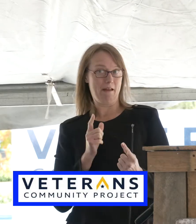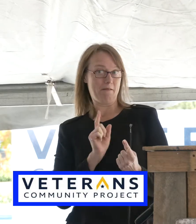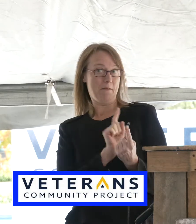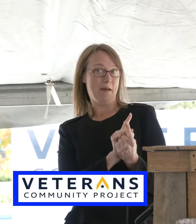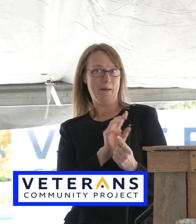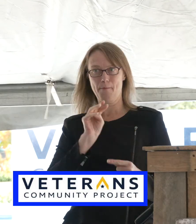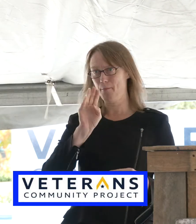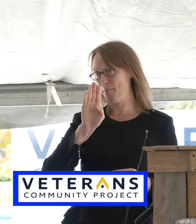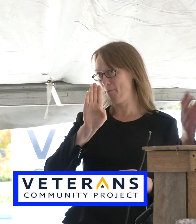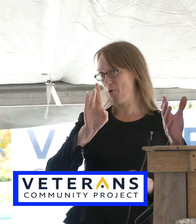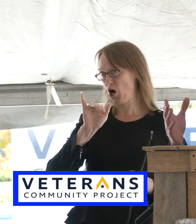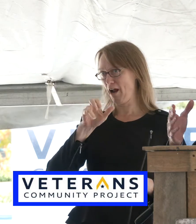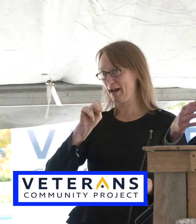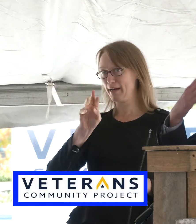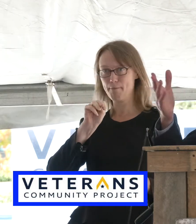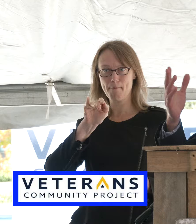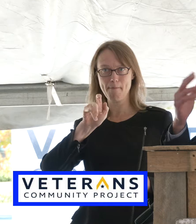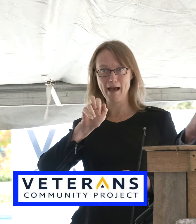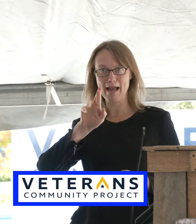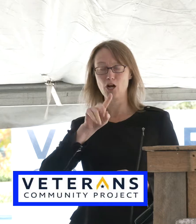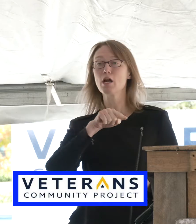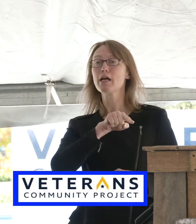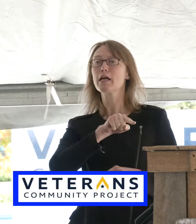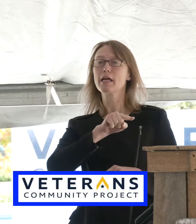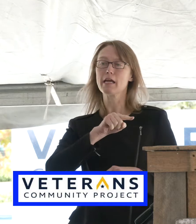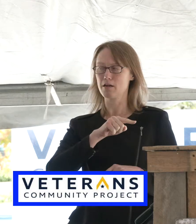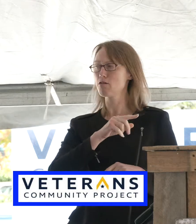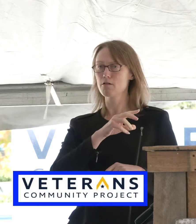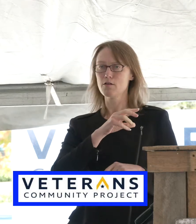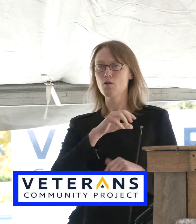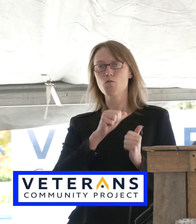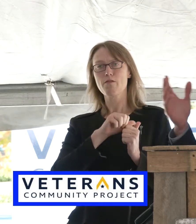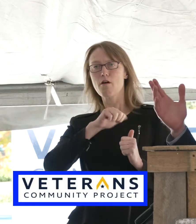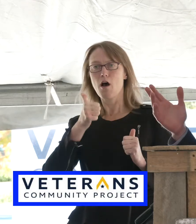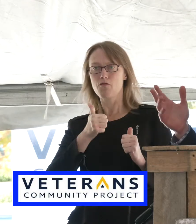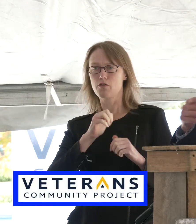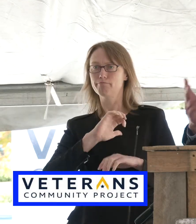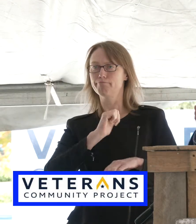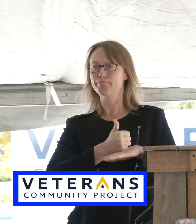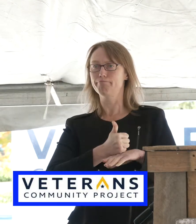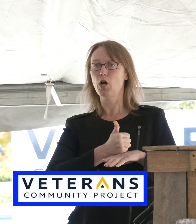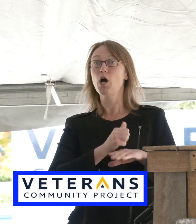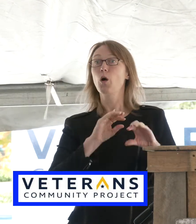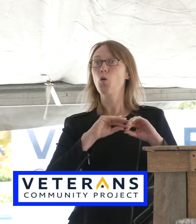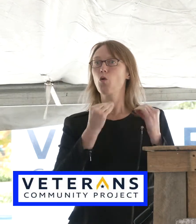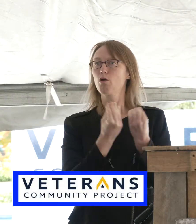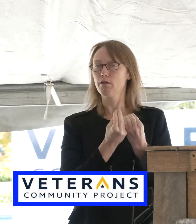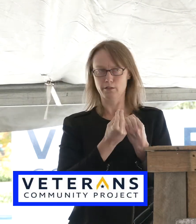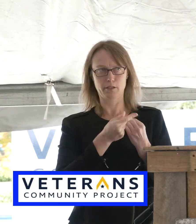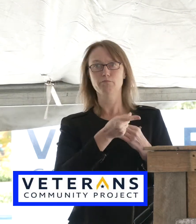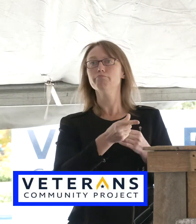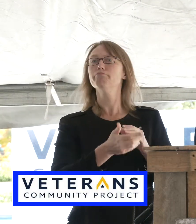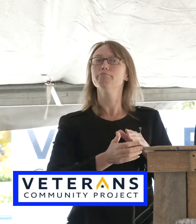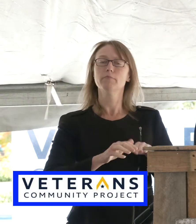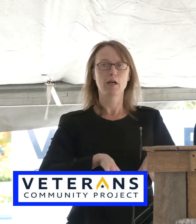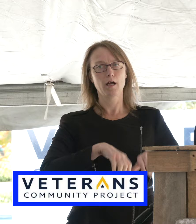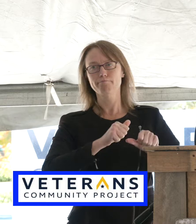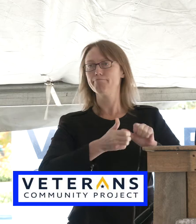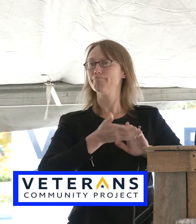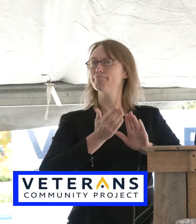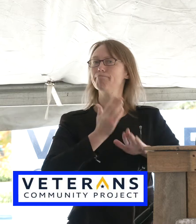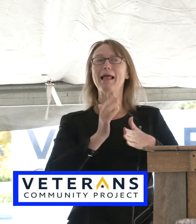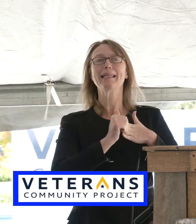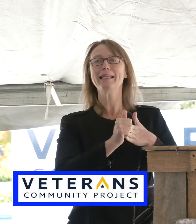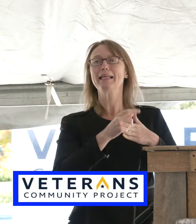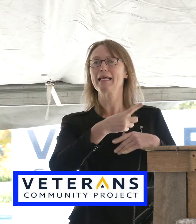moment, had co-founded and was leading this organization in Kansas City. And I had heard all these great things about it. So I go and I check it out. And I